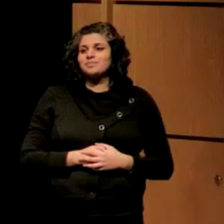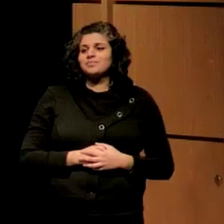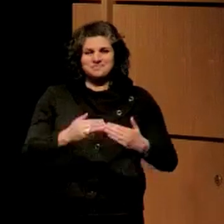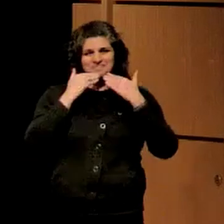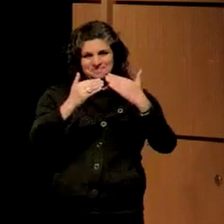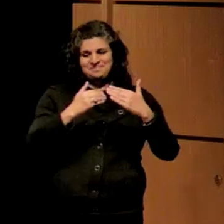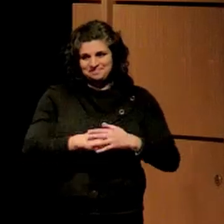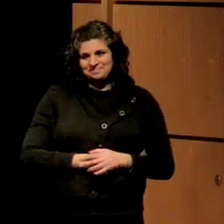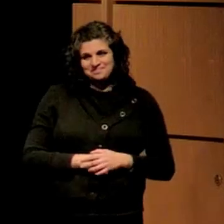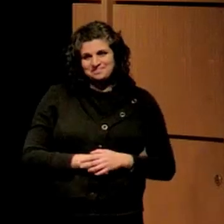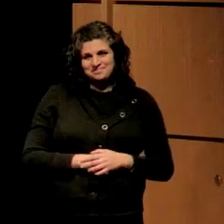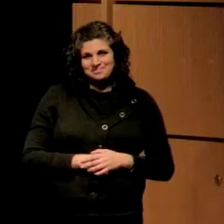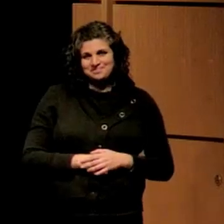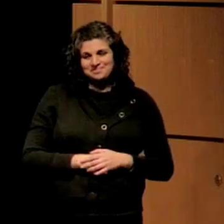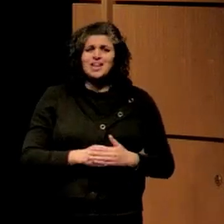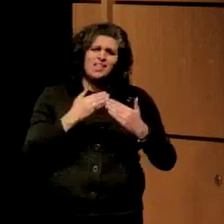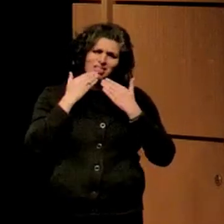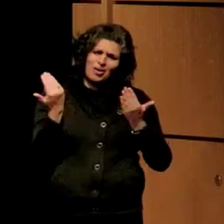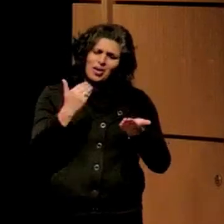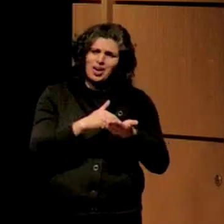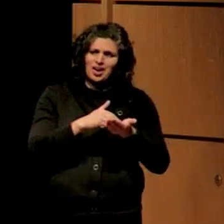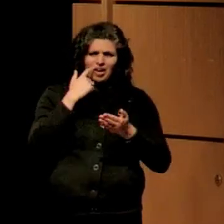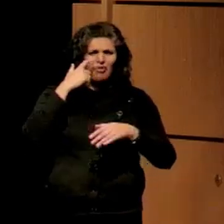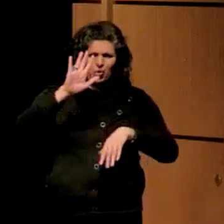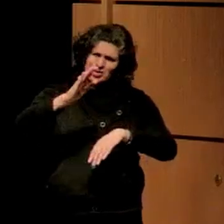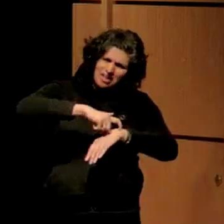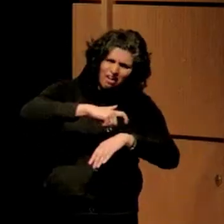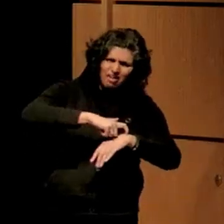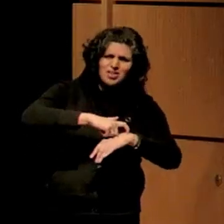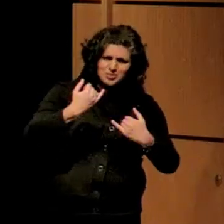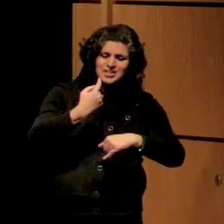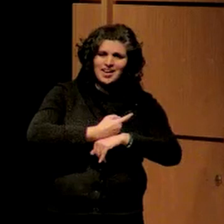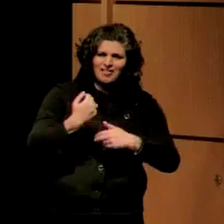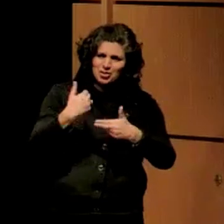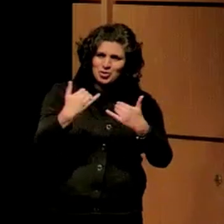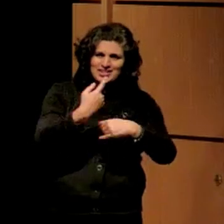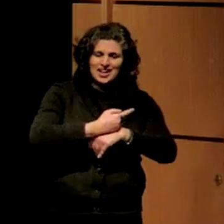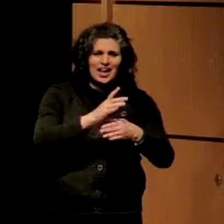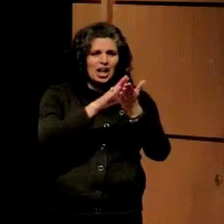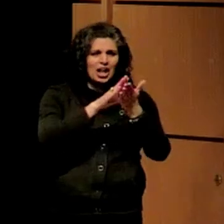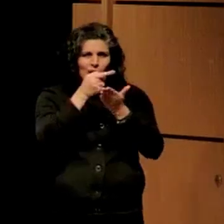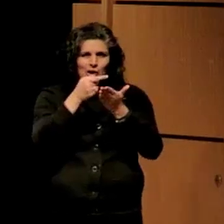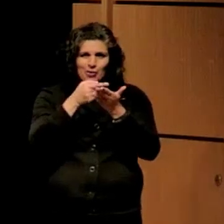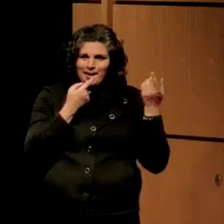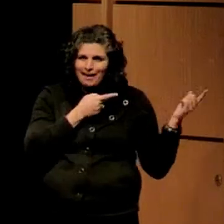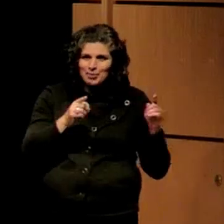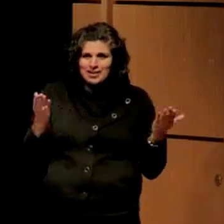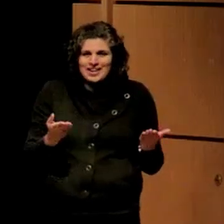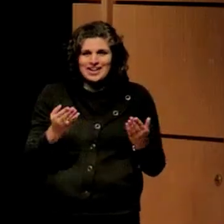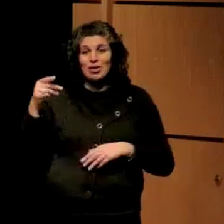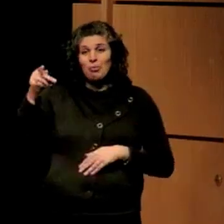Thank you. Thank you again for taking time out of your day to be with us and to learn what's happening. The Portland